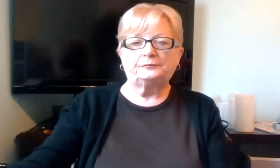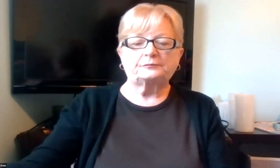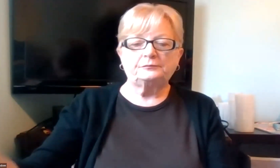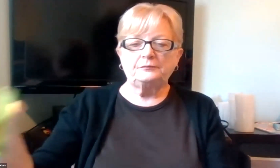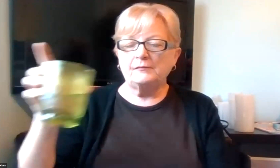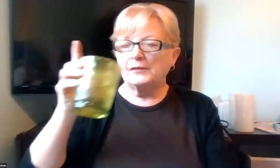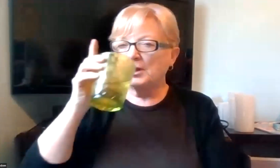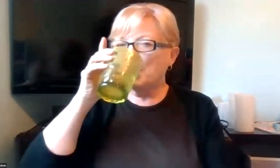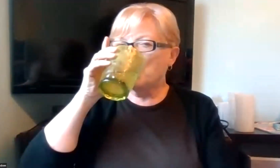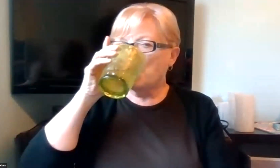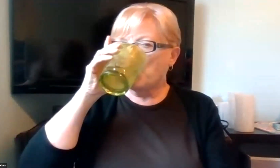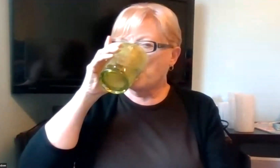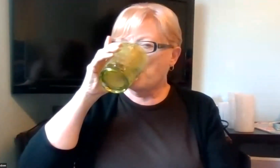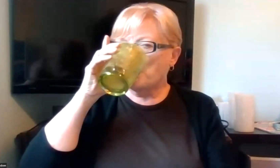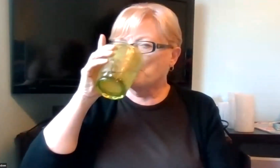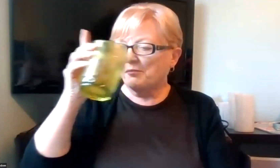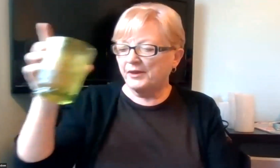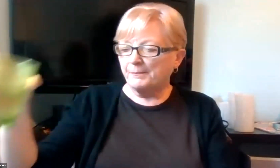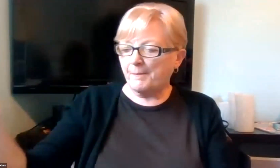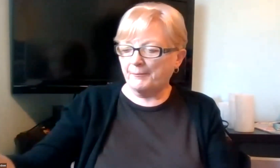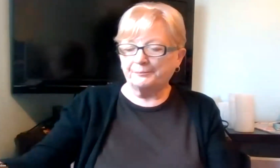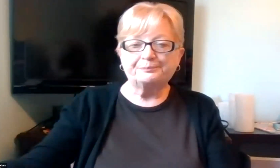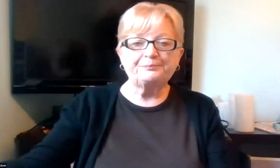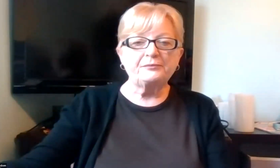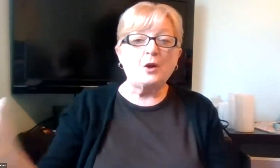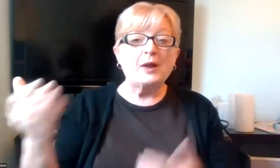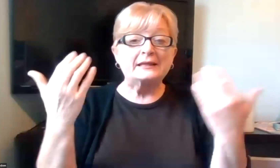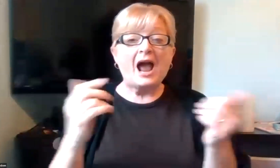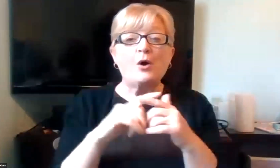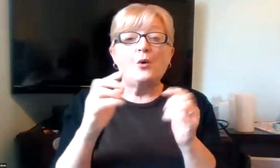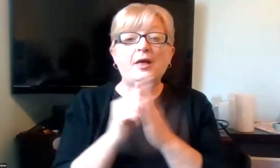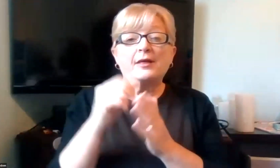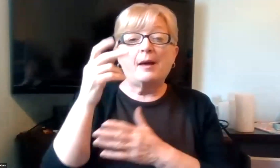All right, I'm gonna put up the PowerPoint again with some